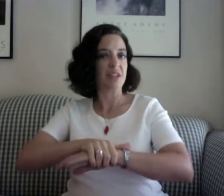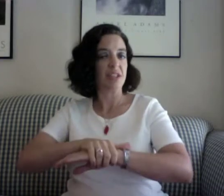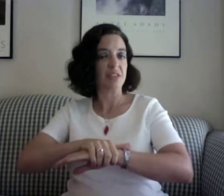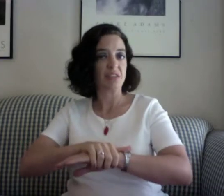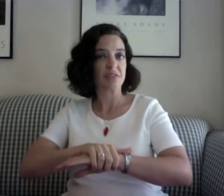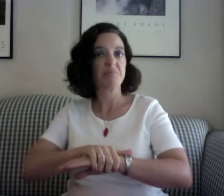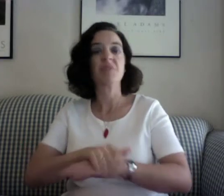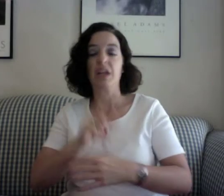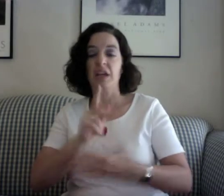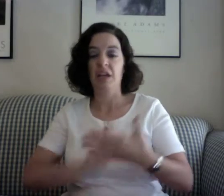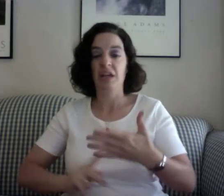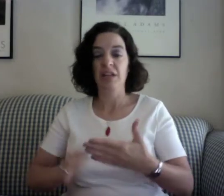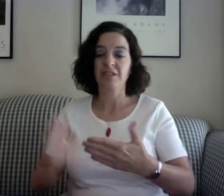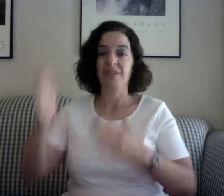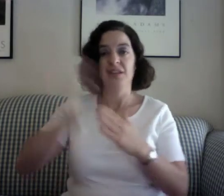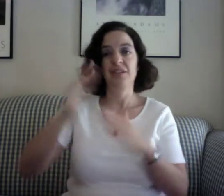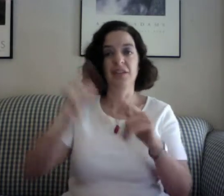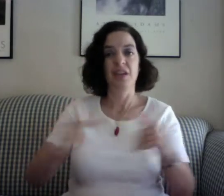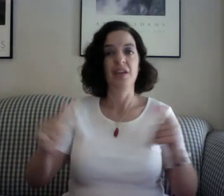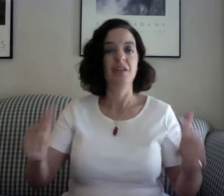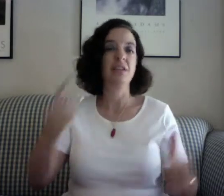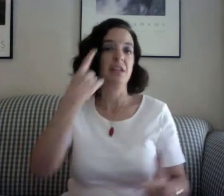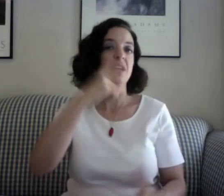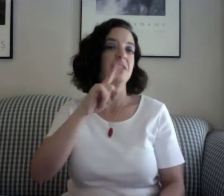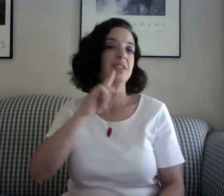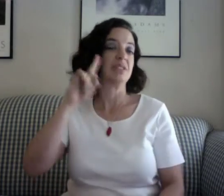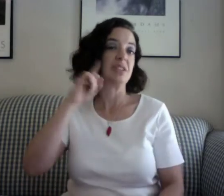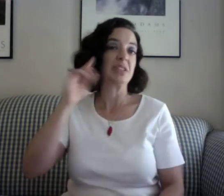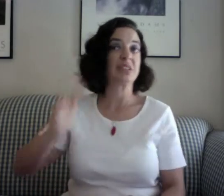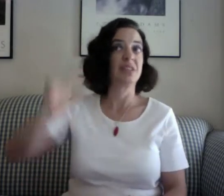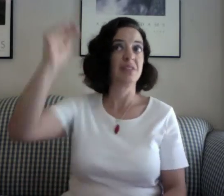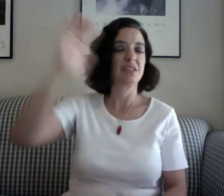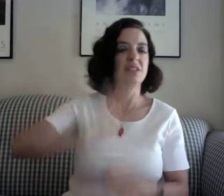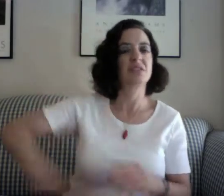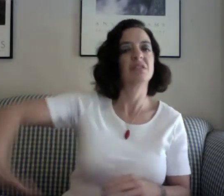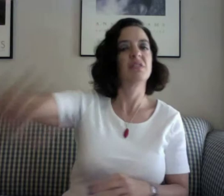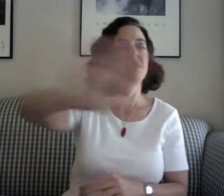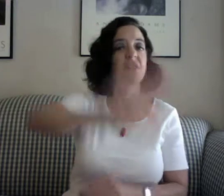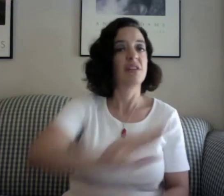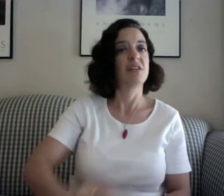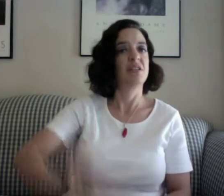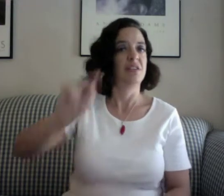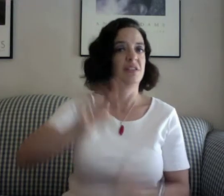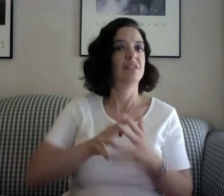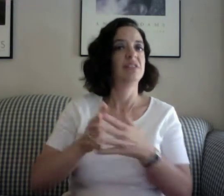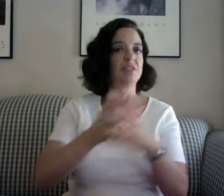distinct from English. It is the primary language of deaf adults throughout North America.